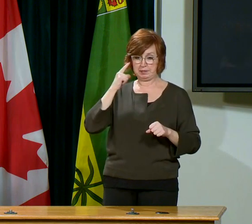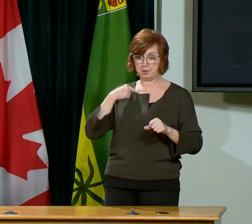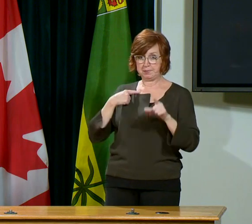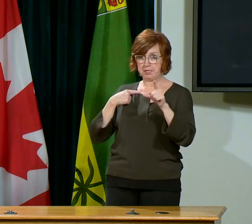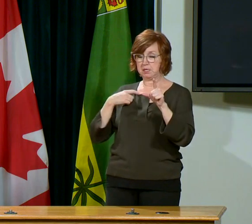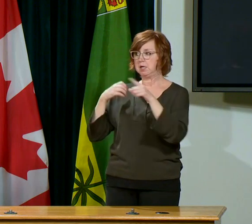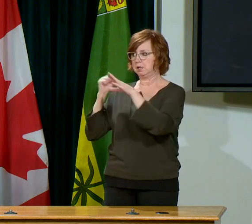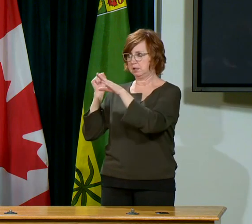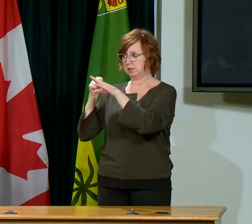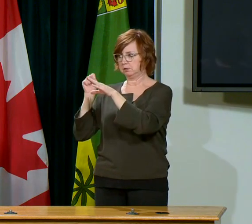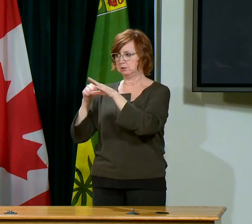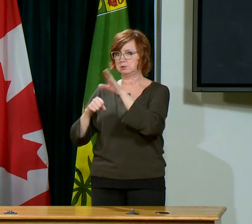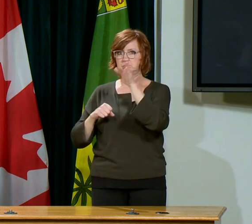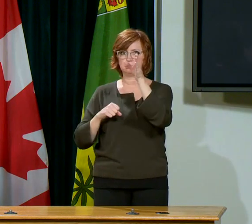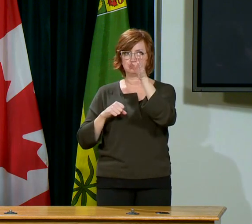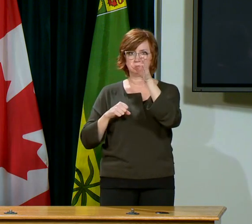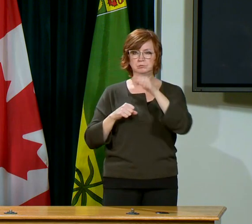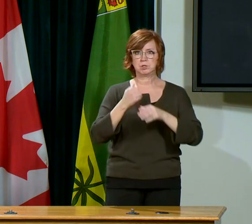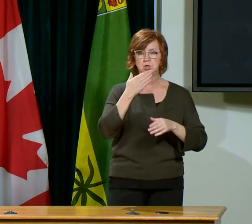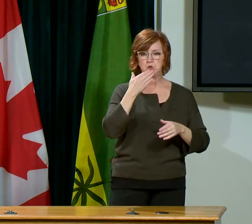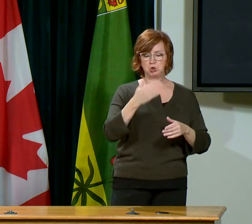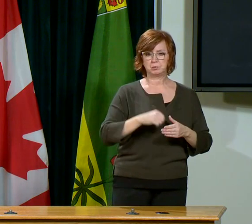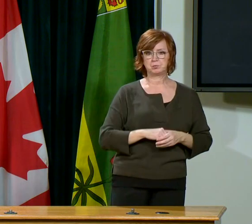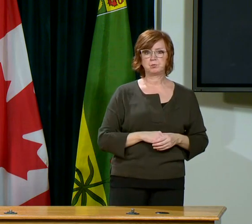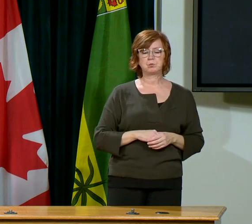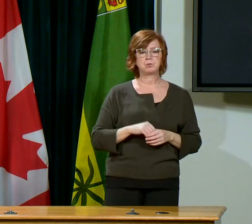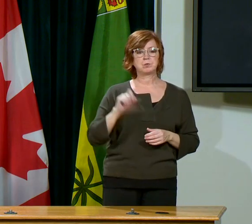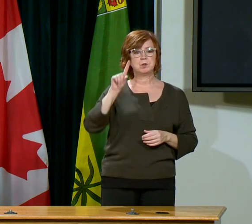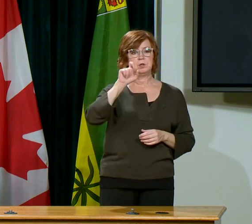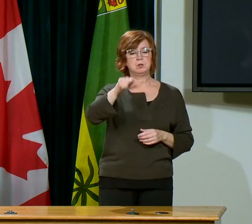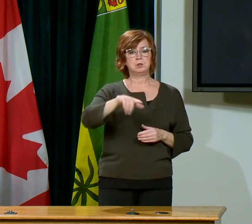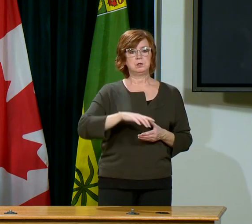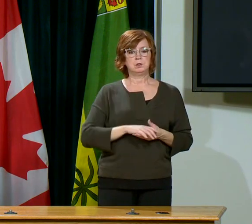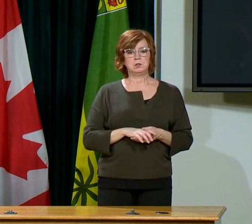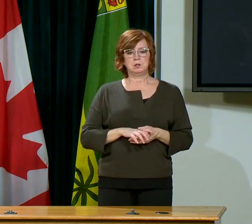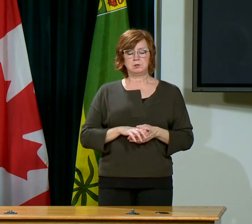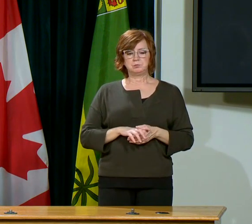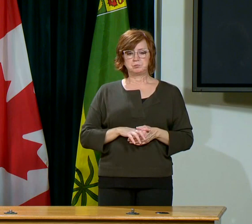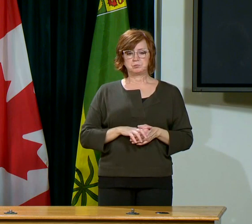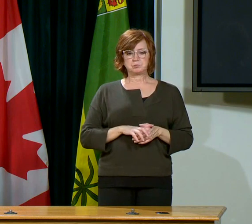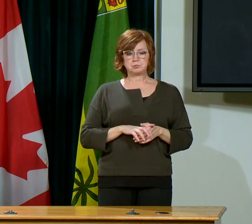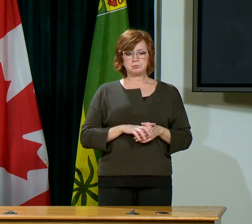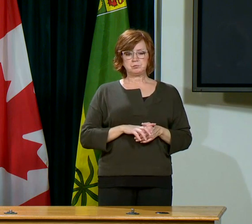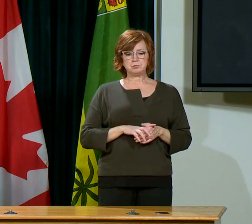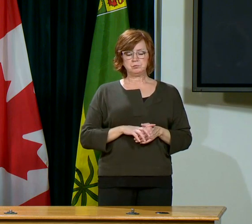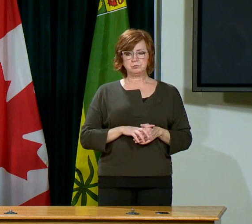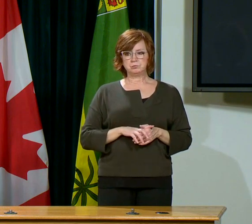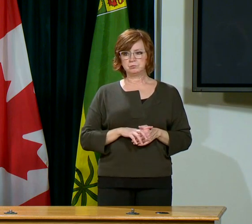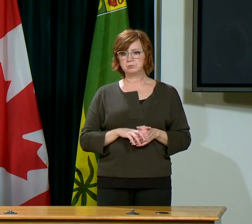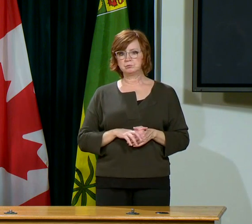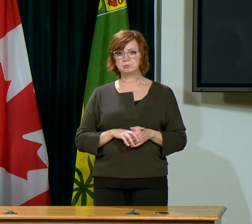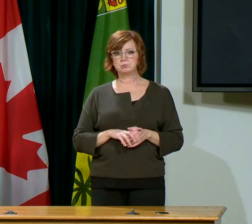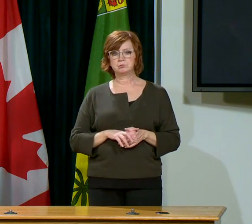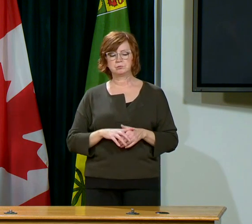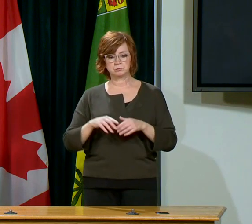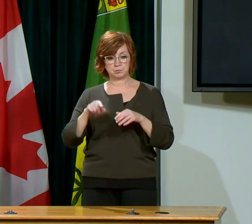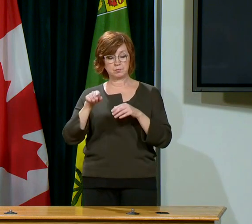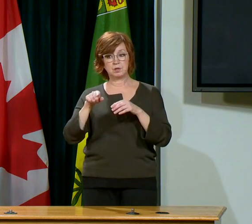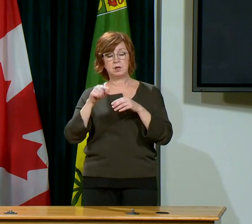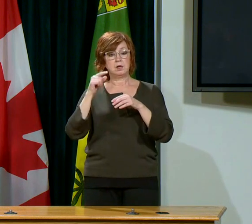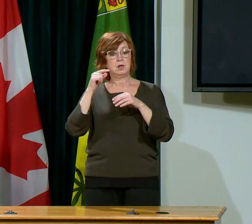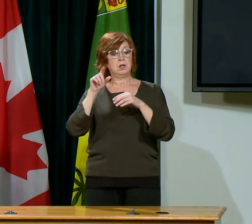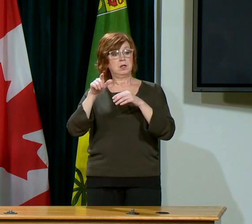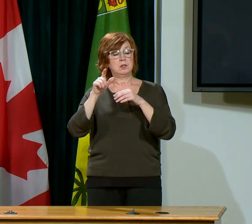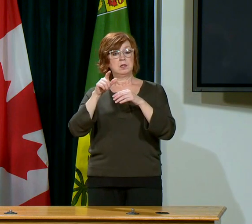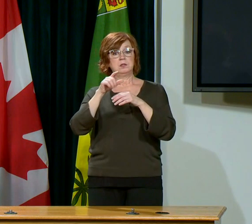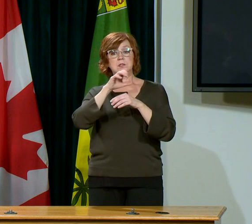Yes, we can. Wonderful. On the long-term care file, you've obviously now we have advanced screening measures in place for many